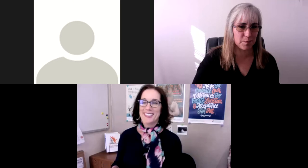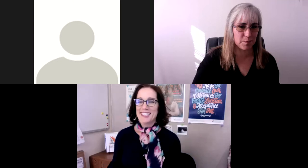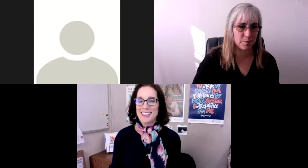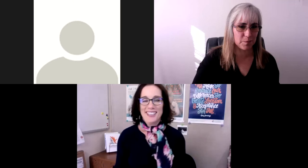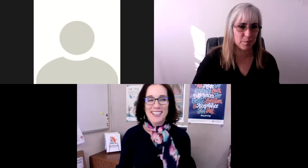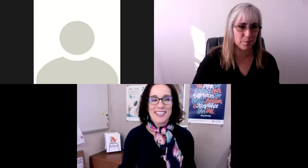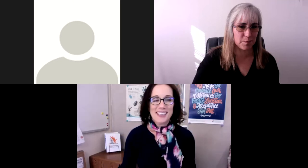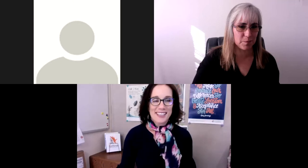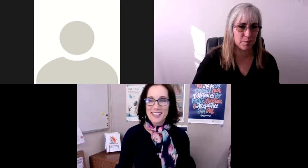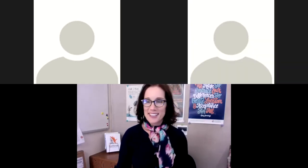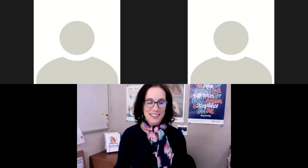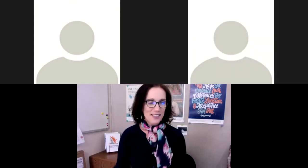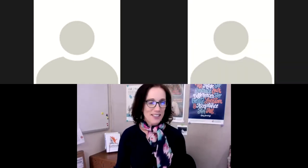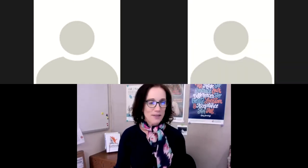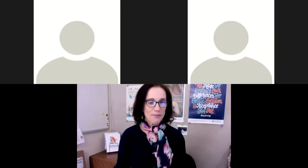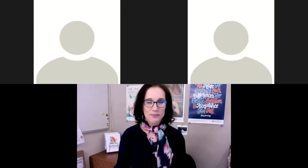Okay, am I on screen?